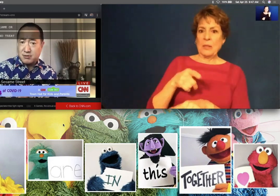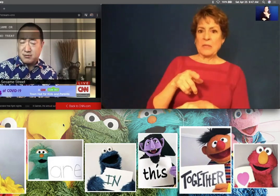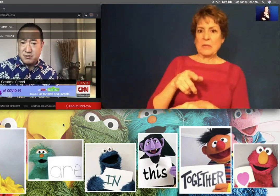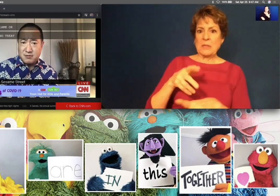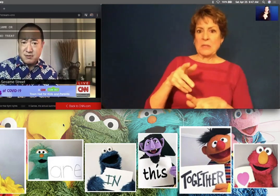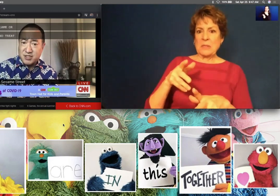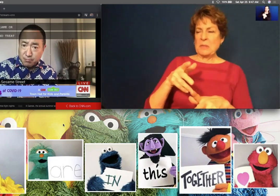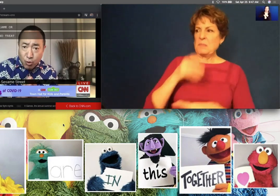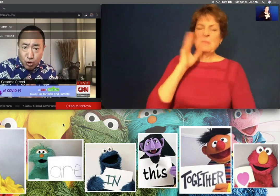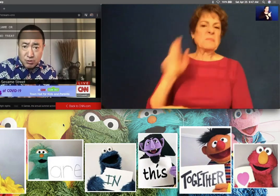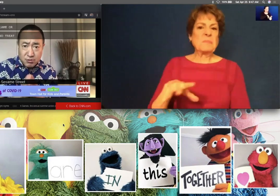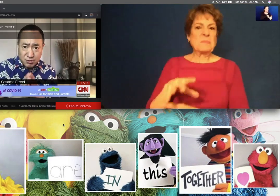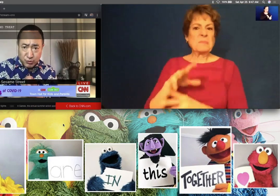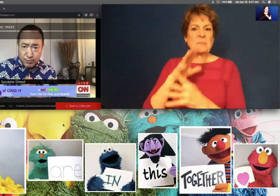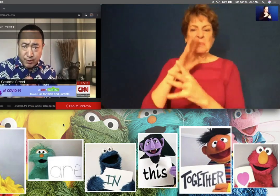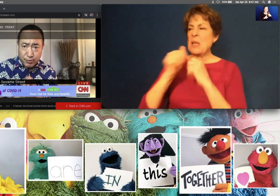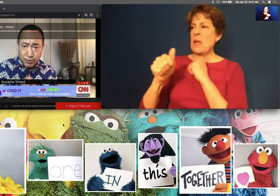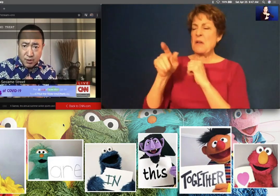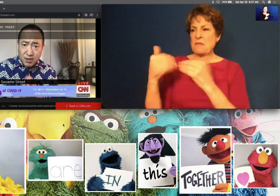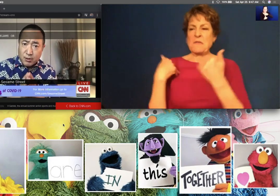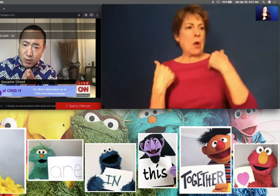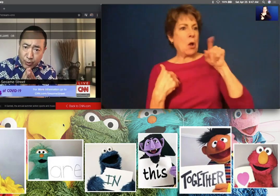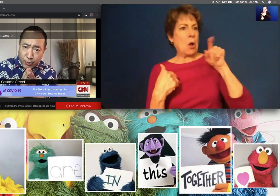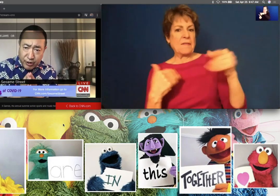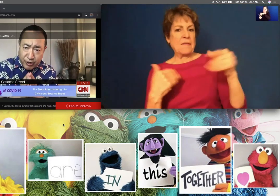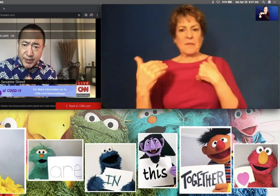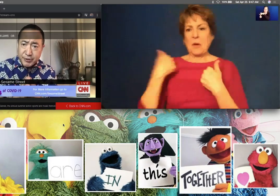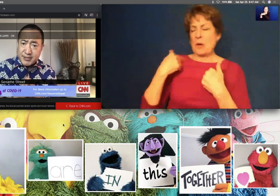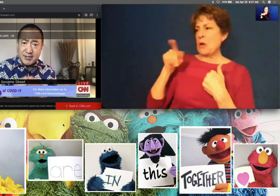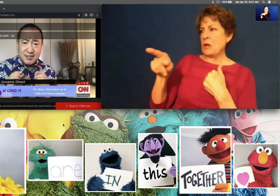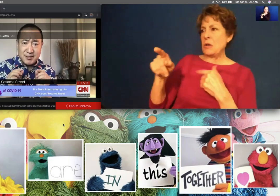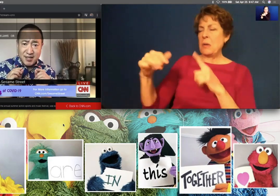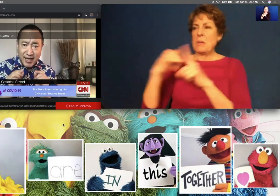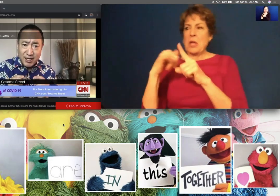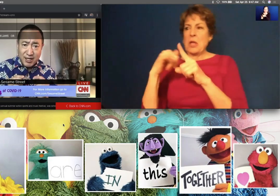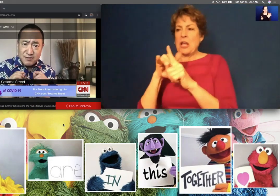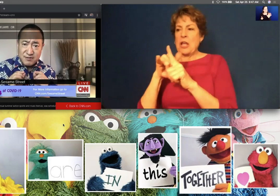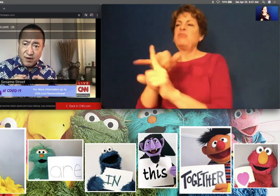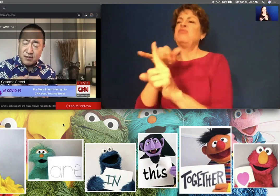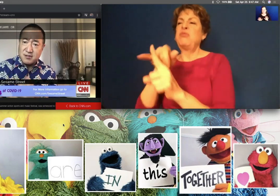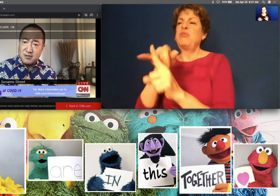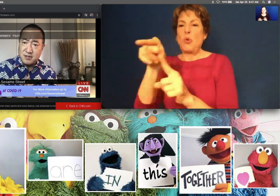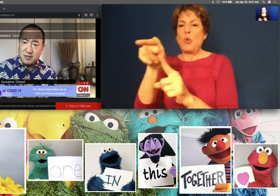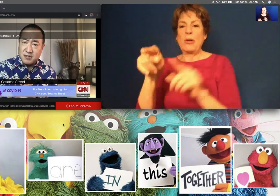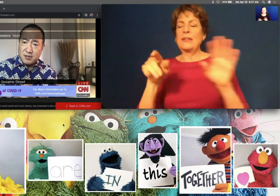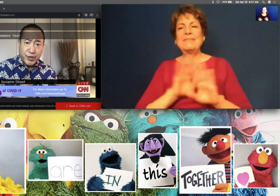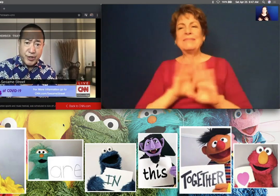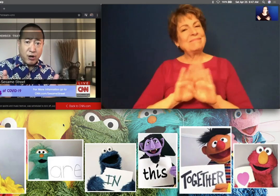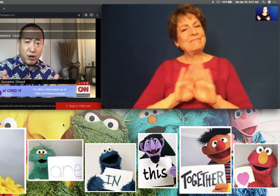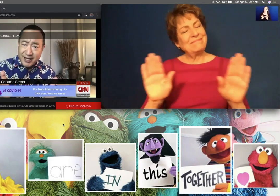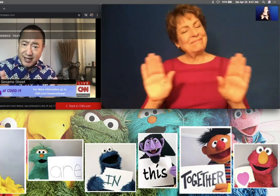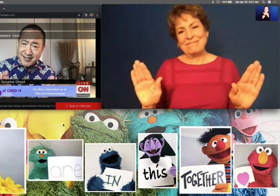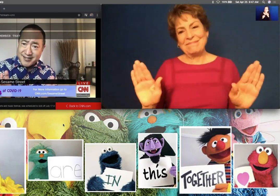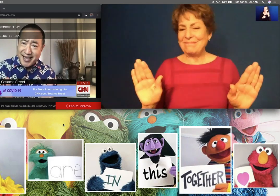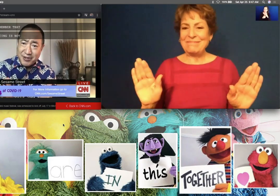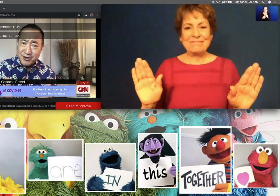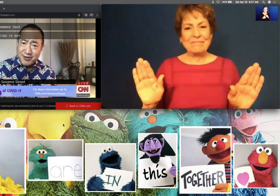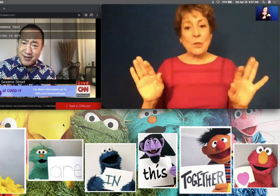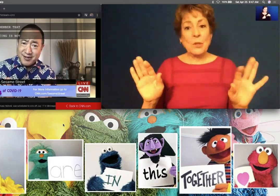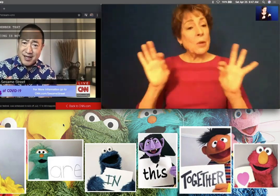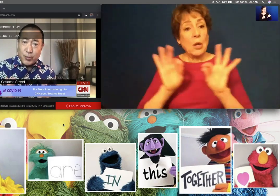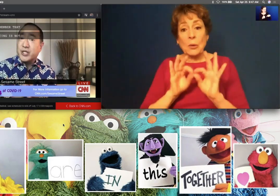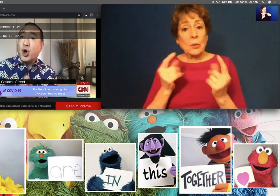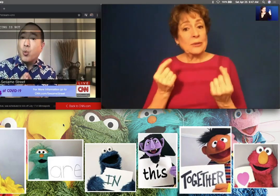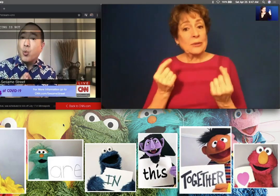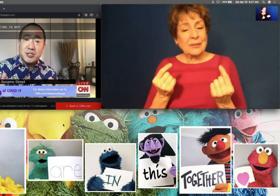or bully other people and treat them unkindly. It's not helpful to blame or bully others. It's important to remember